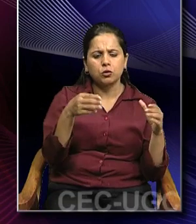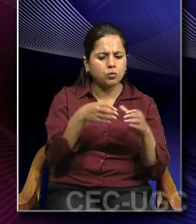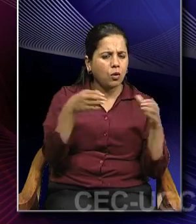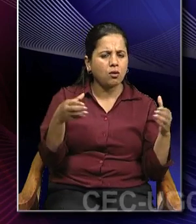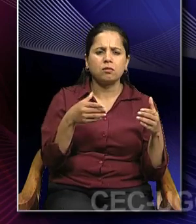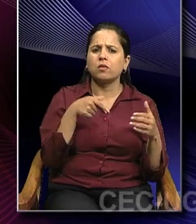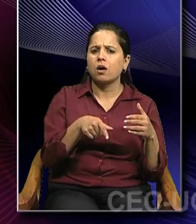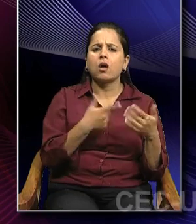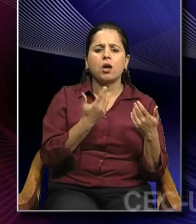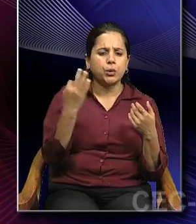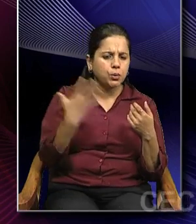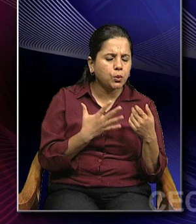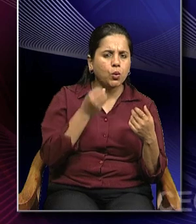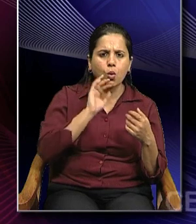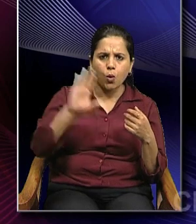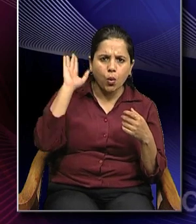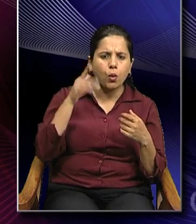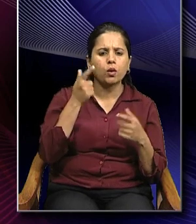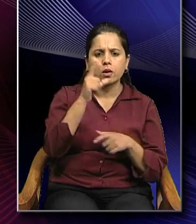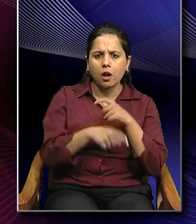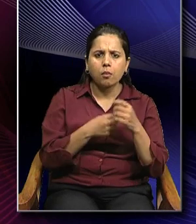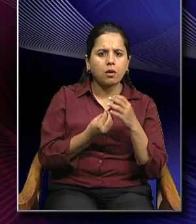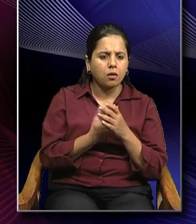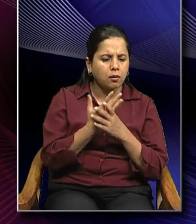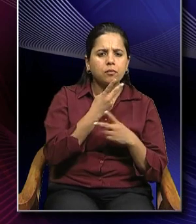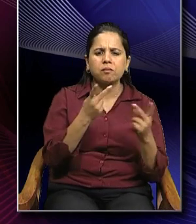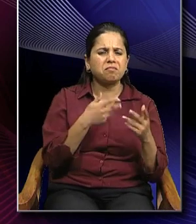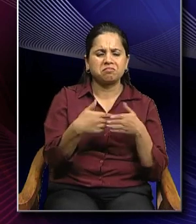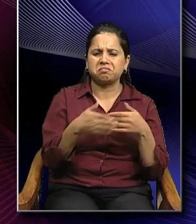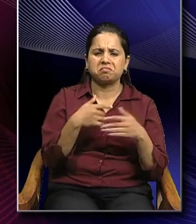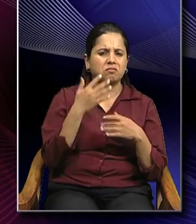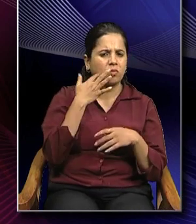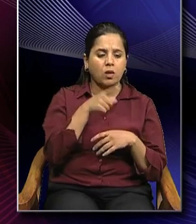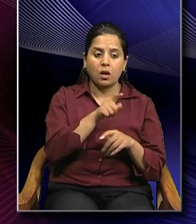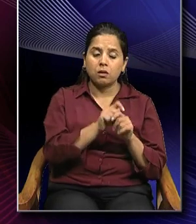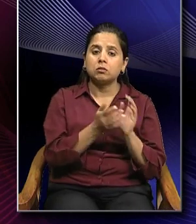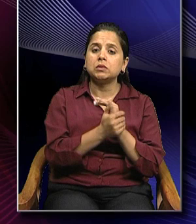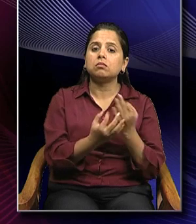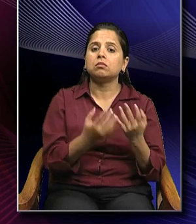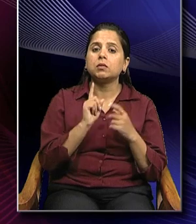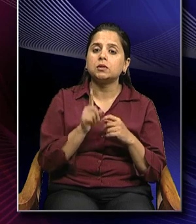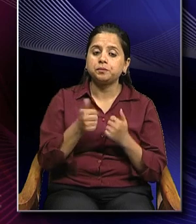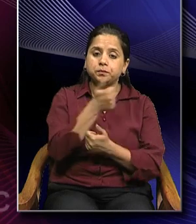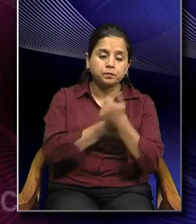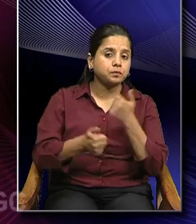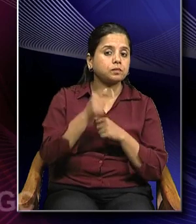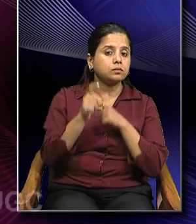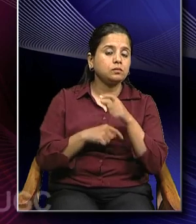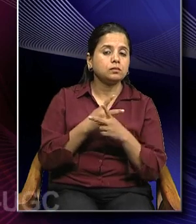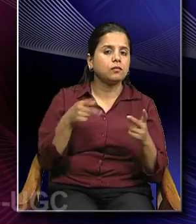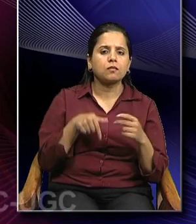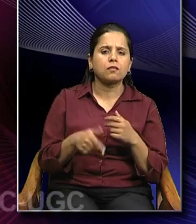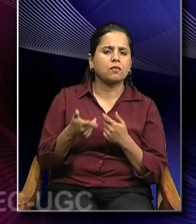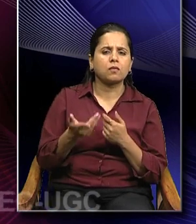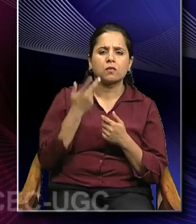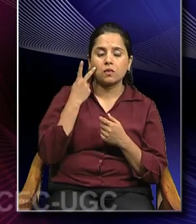your age of your company, your origin, it hardly matters. So, the competitiveness of companies will no longer